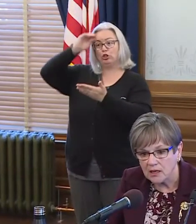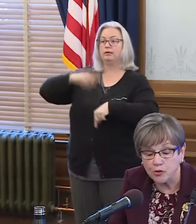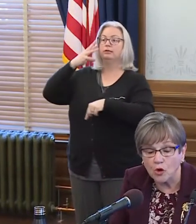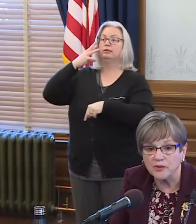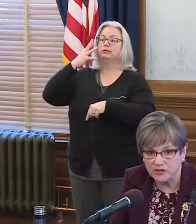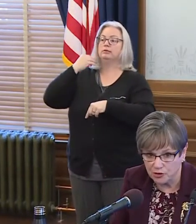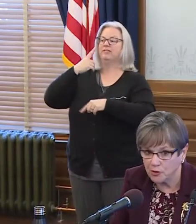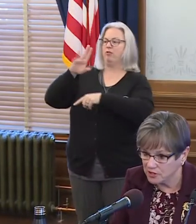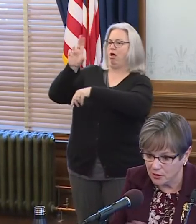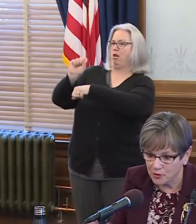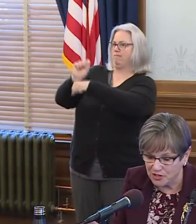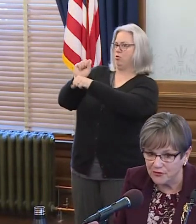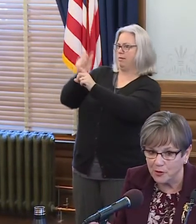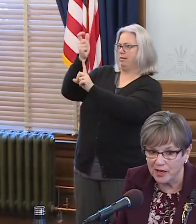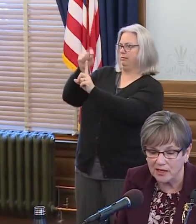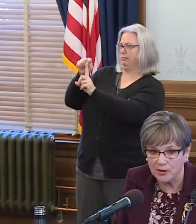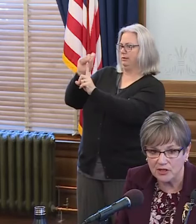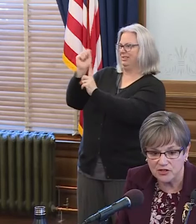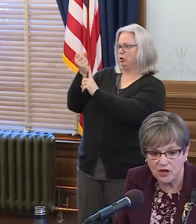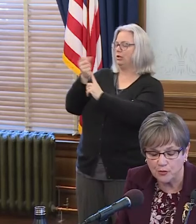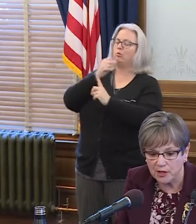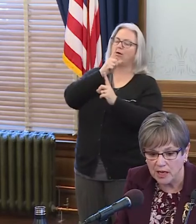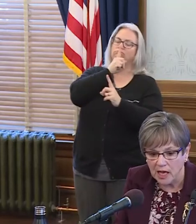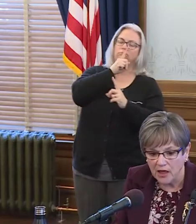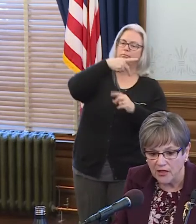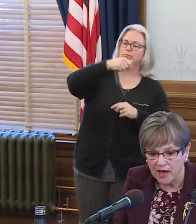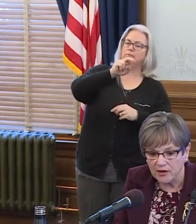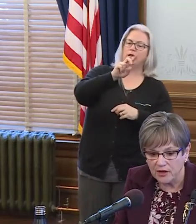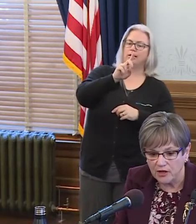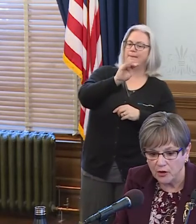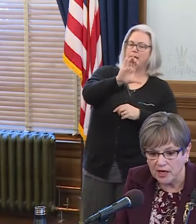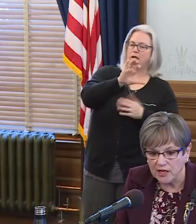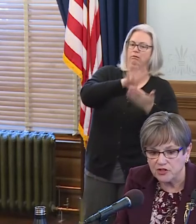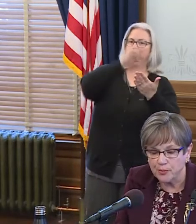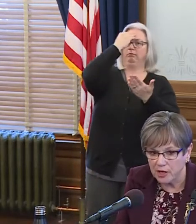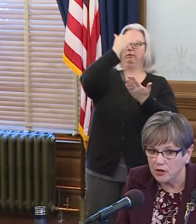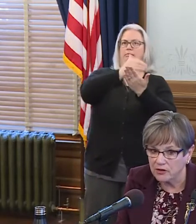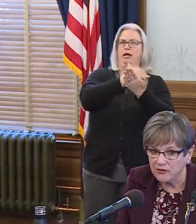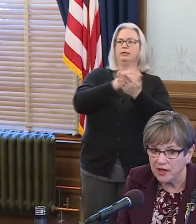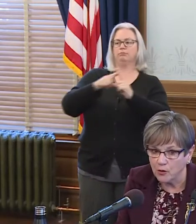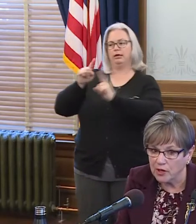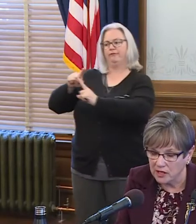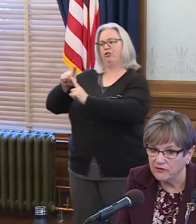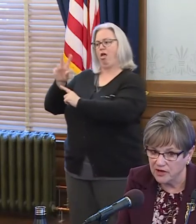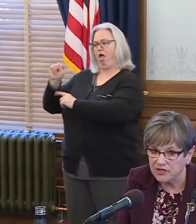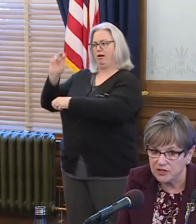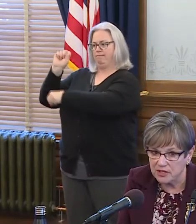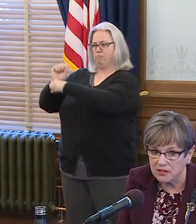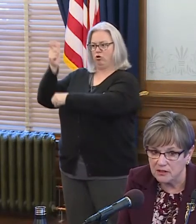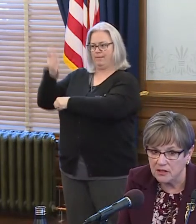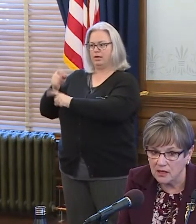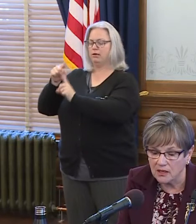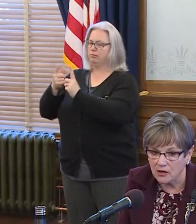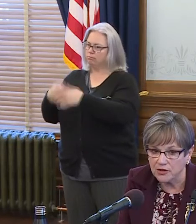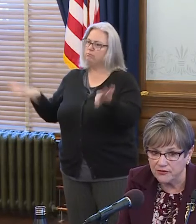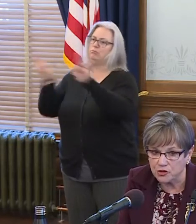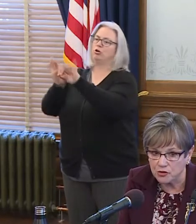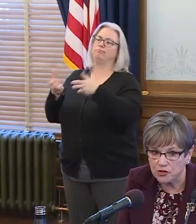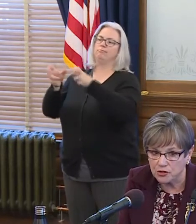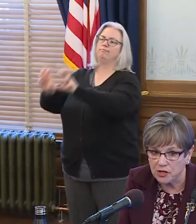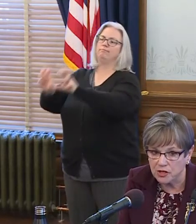the unemployment situation, I don't want to say from the pandemic itself, but that it's imperative that we invest in